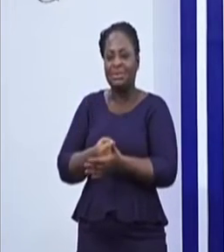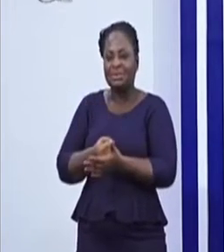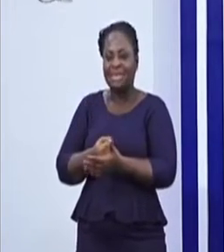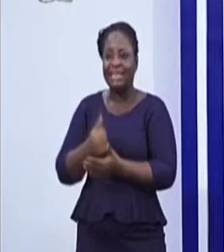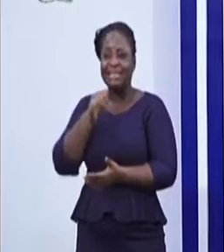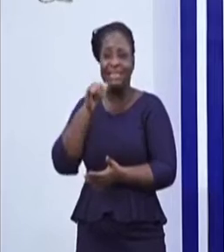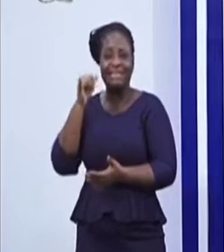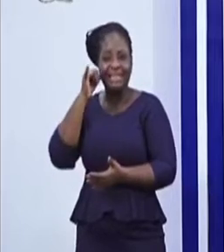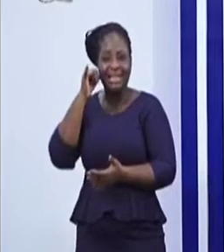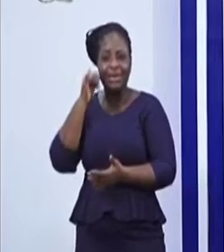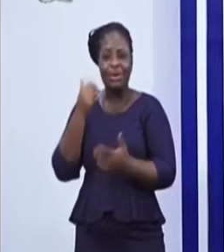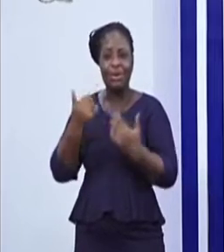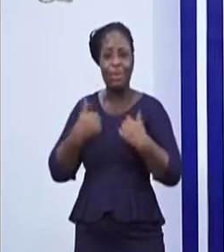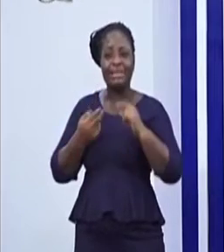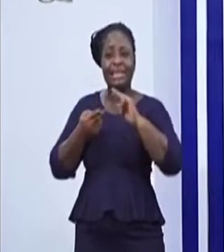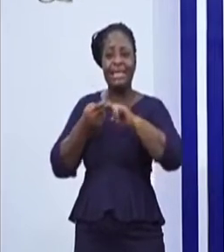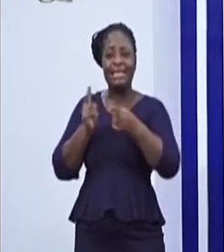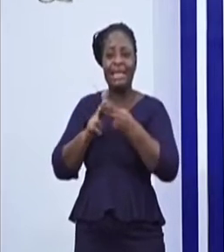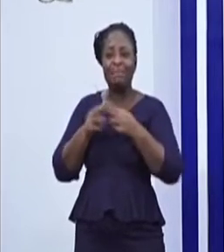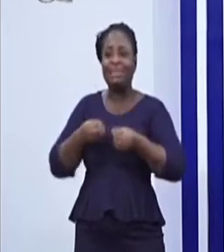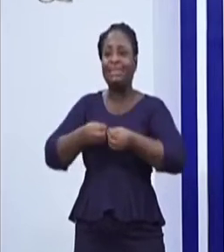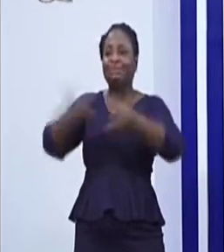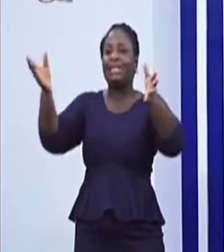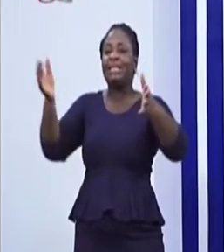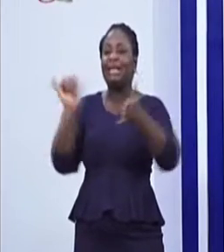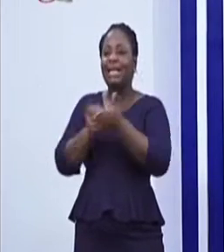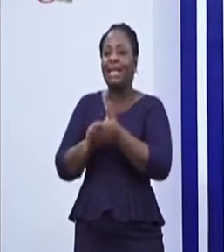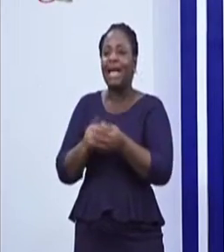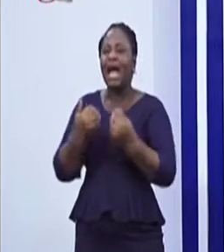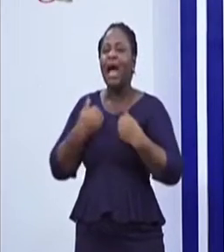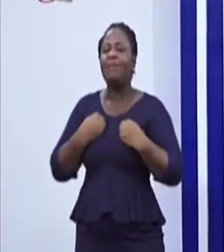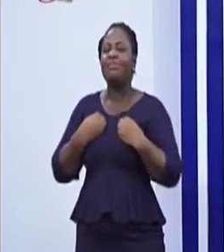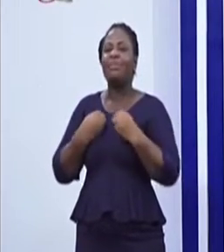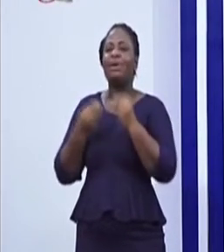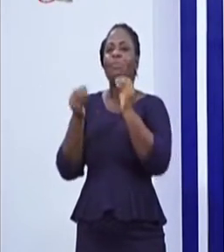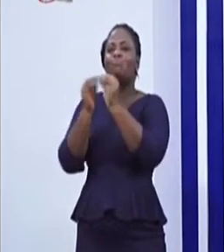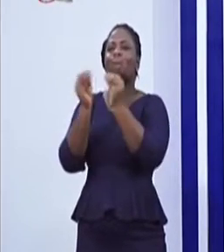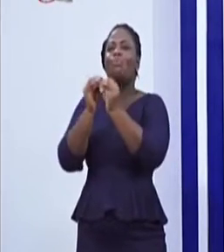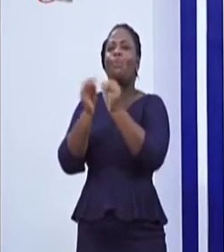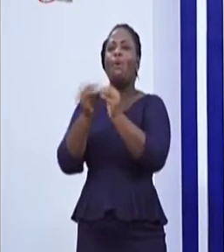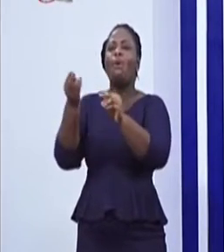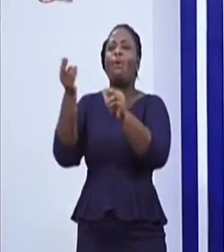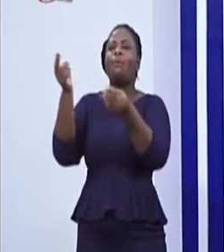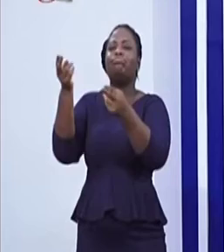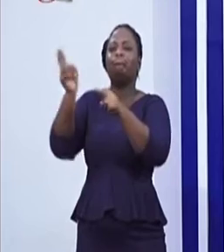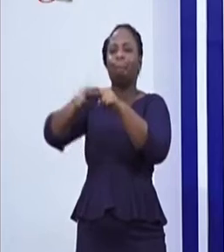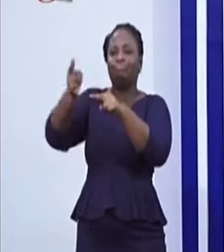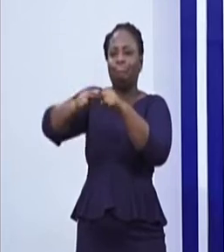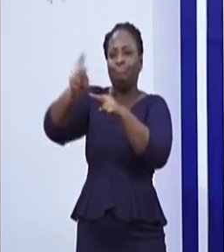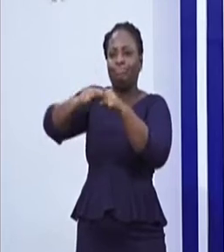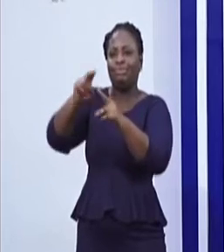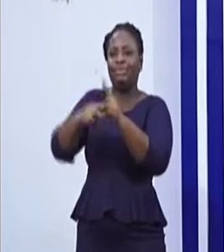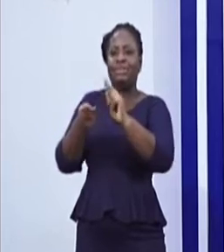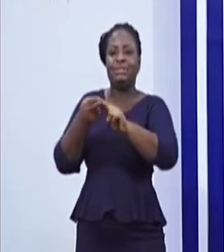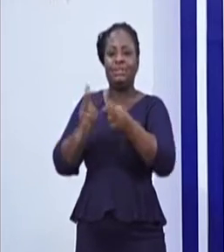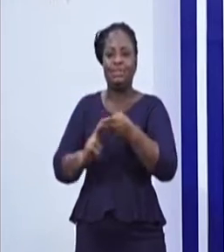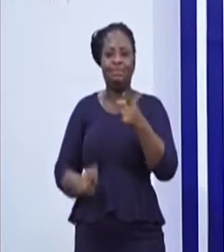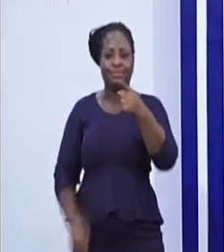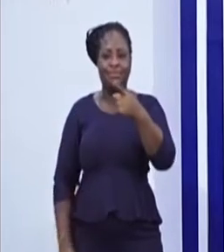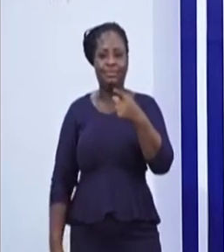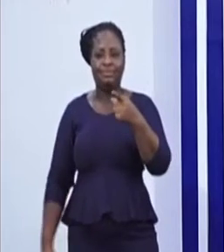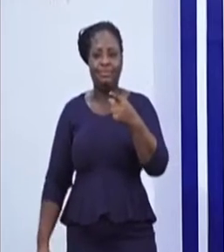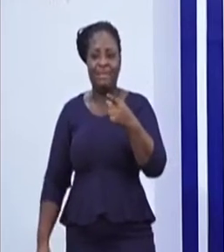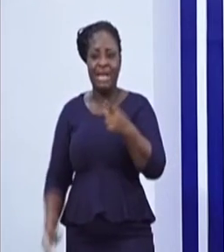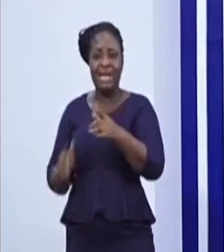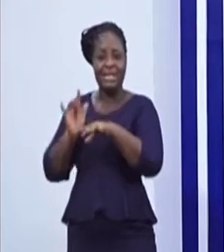figure that was being circulated as the case numbers. What is government doing about this? Okay. Earlier, there were some questions